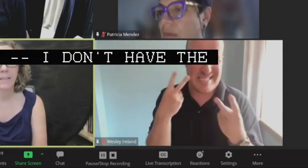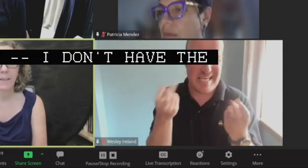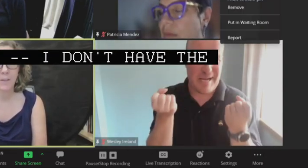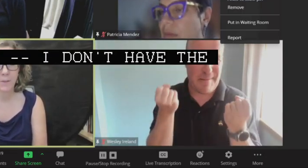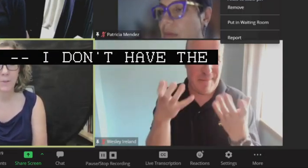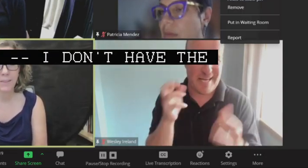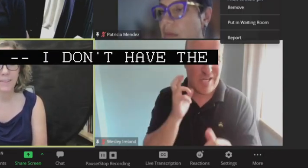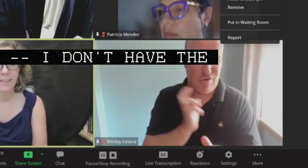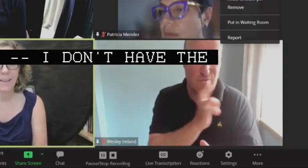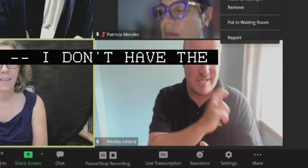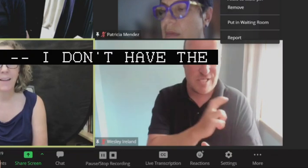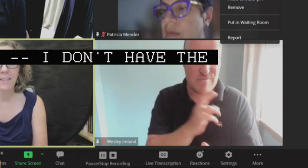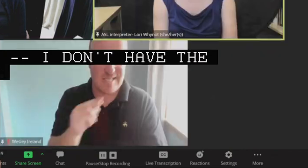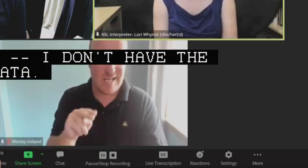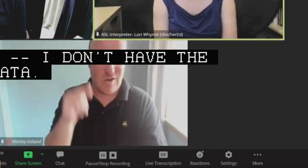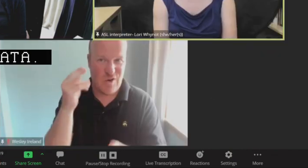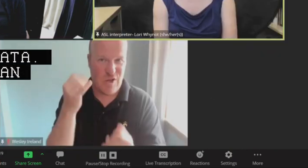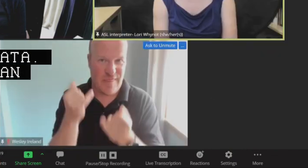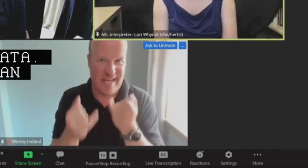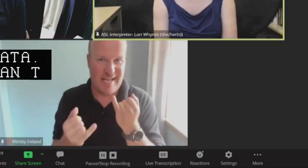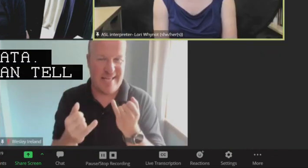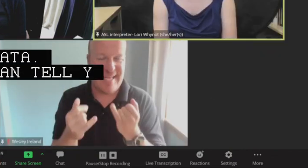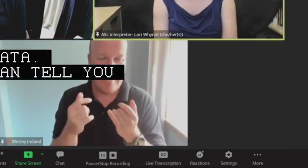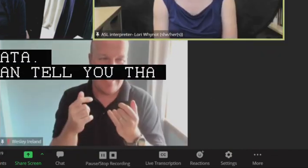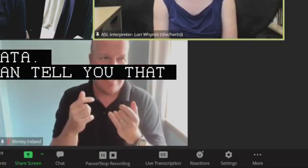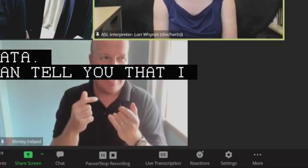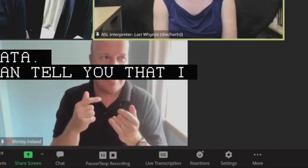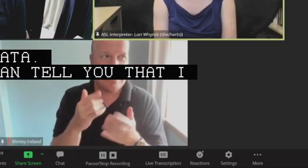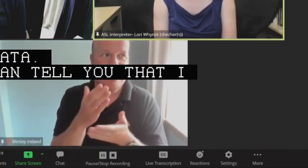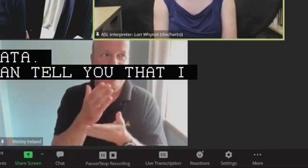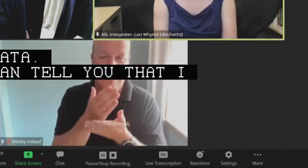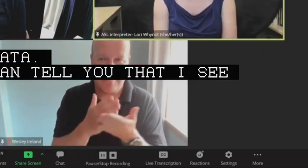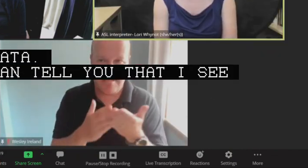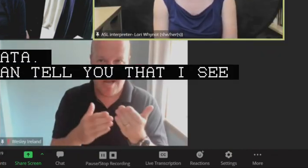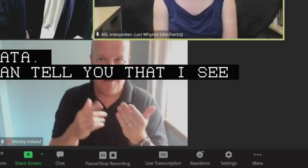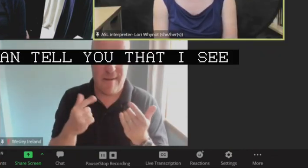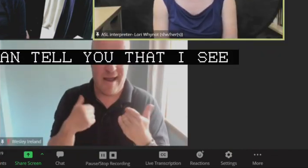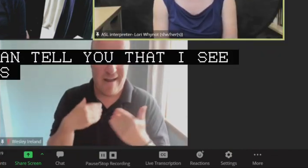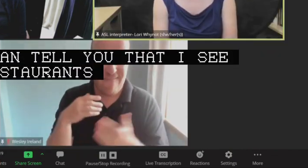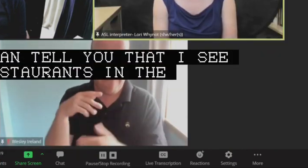but I can tell you that I see many restaurants in the North End,